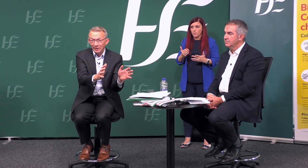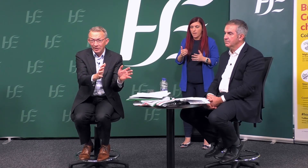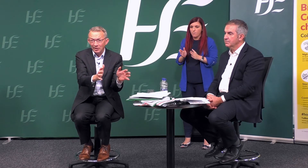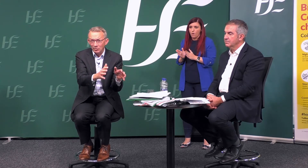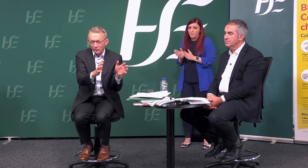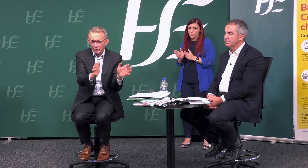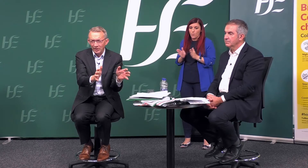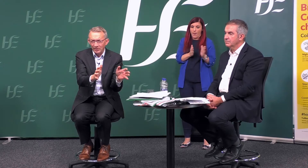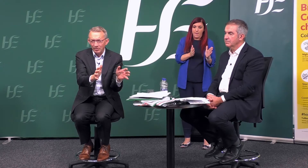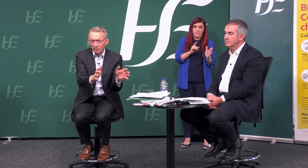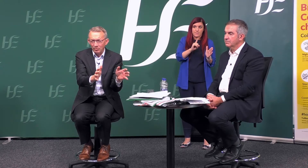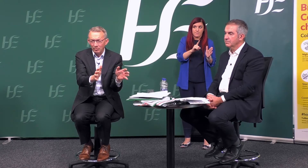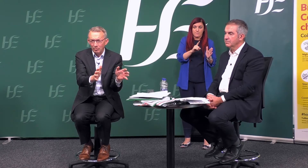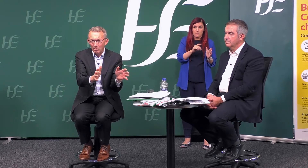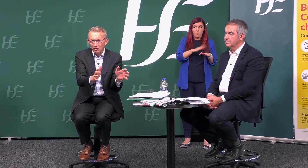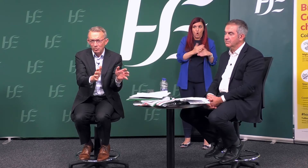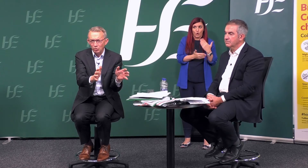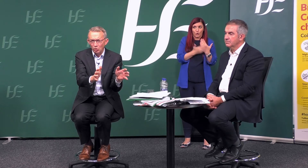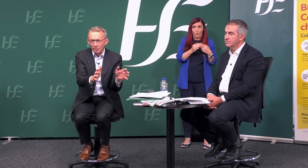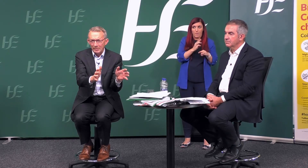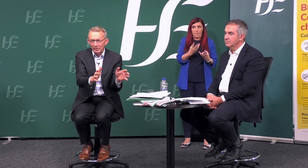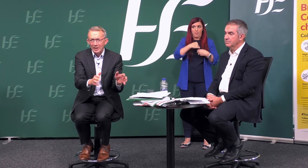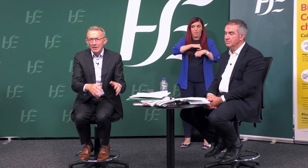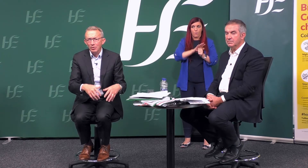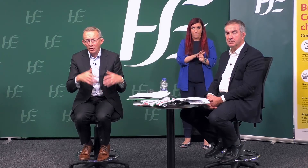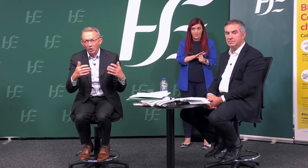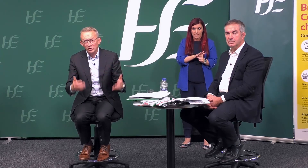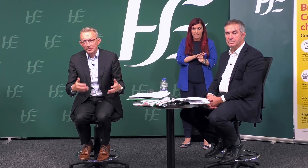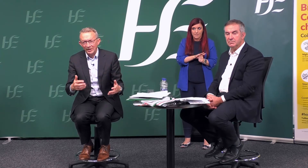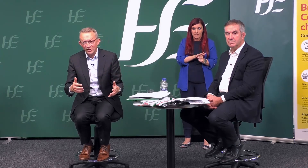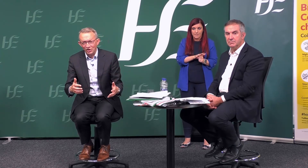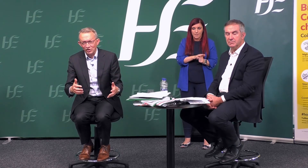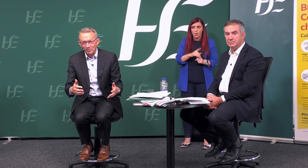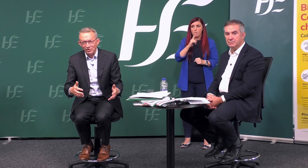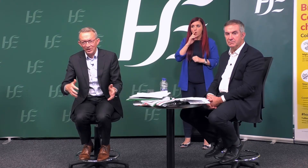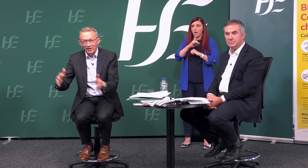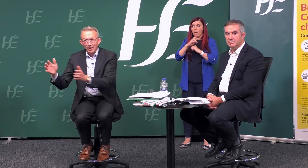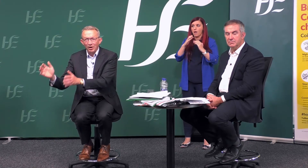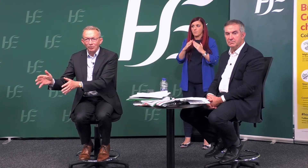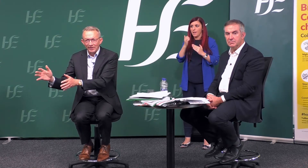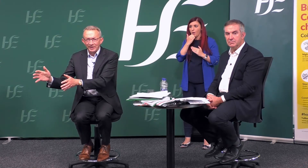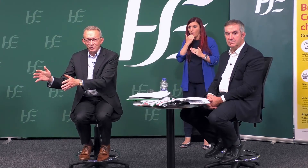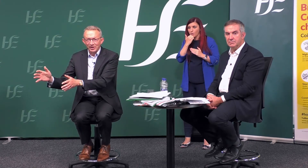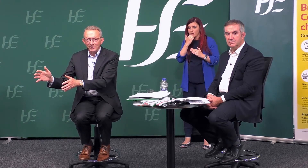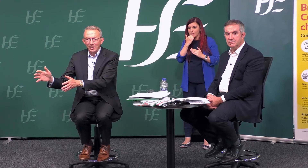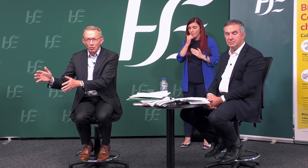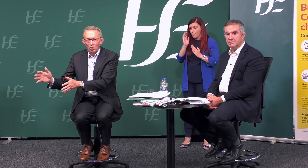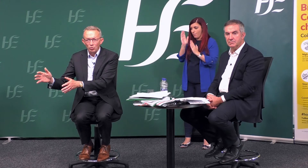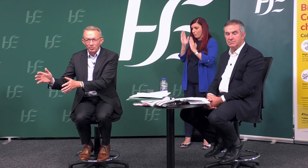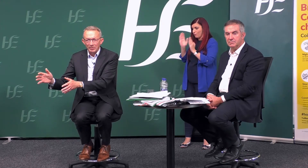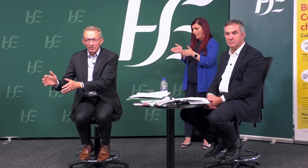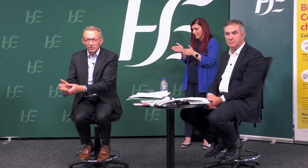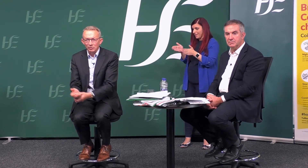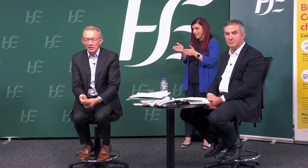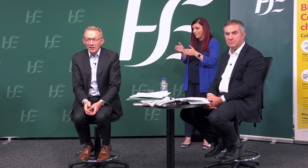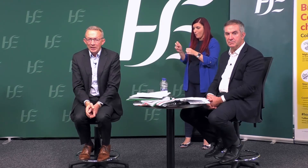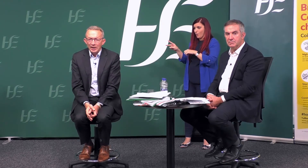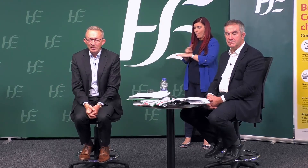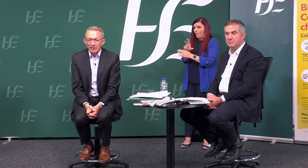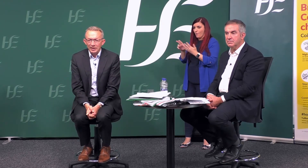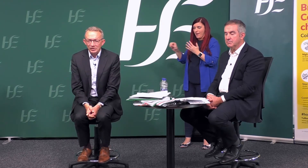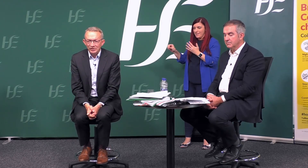left in terms of preponderance among younger people, but the hospitalizations we see on the right-hand side among older people.